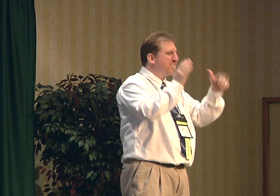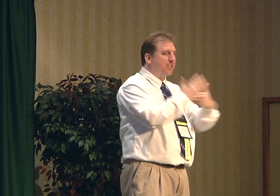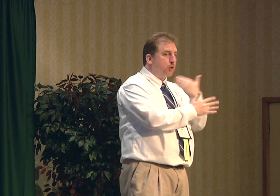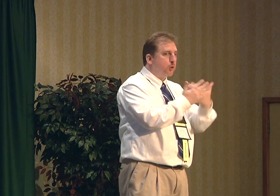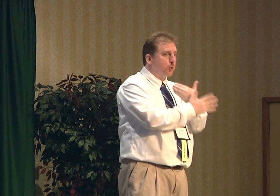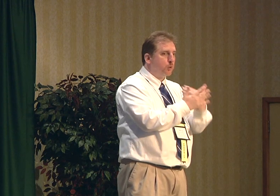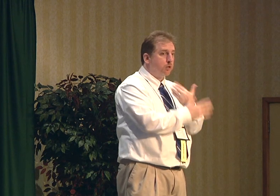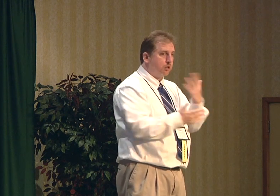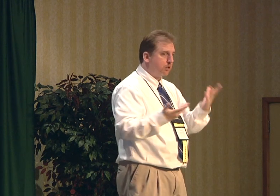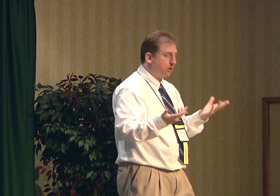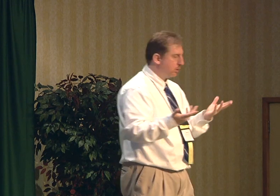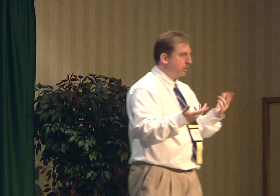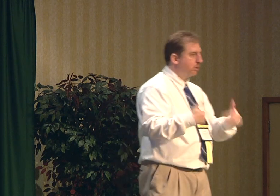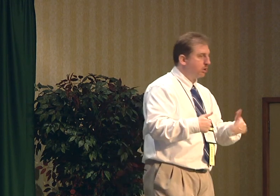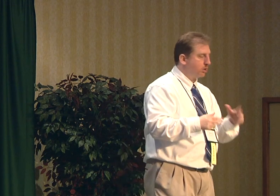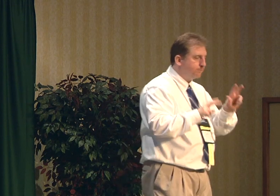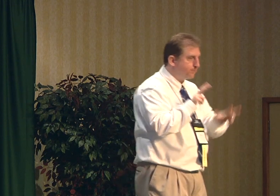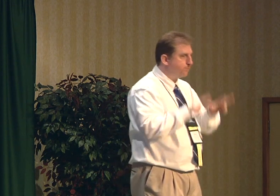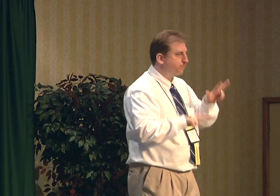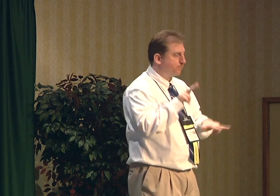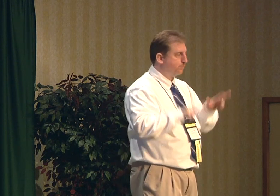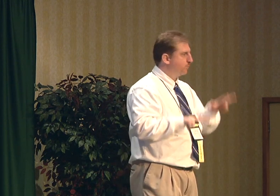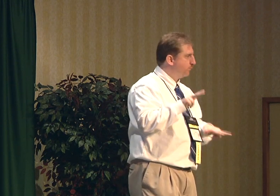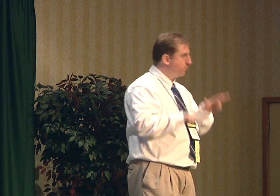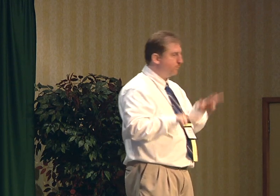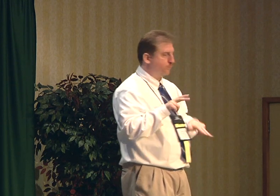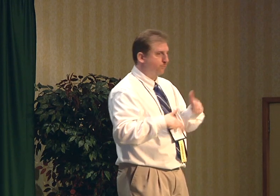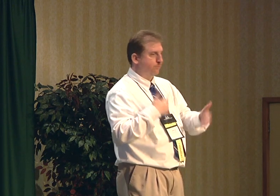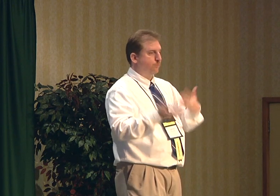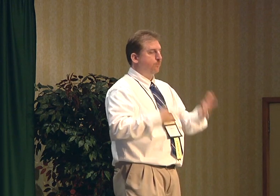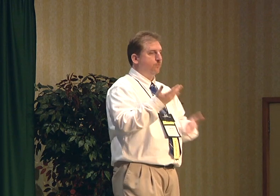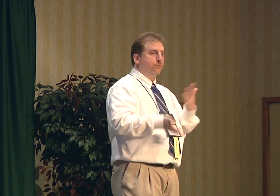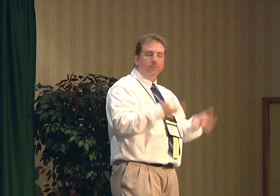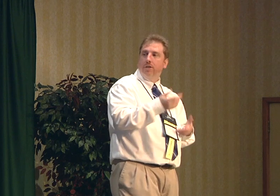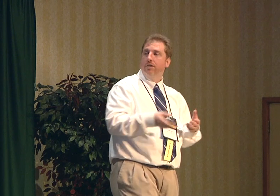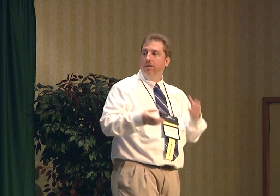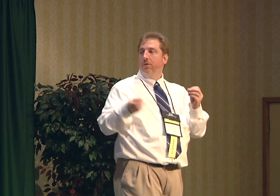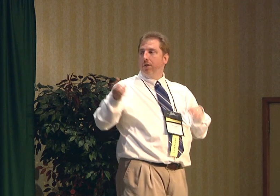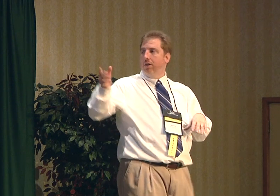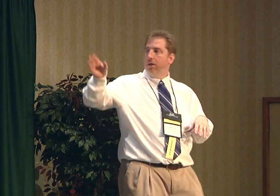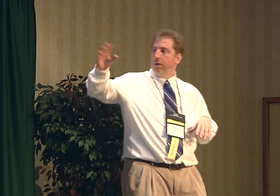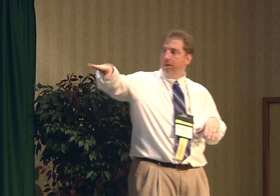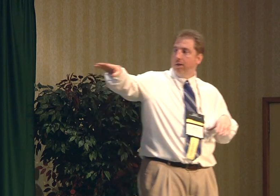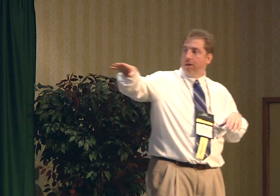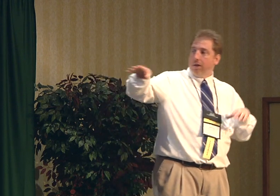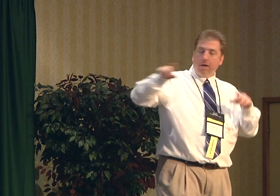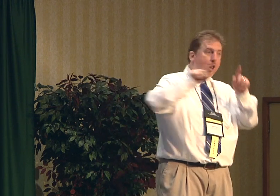was unqualified for interpreting the medical setting because they were a newer interpreter or at least a graduate with less